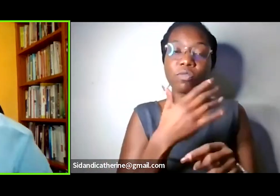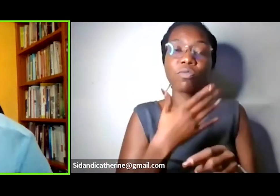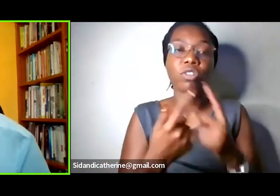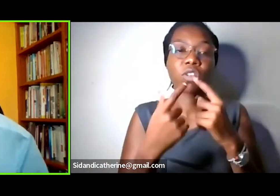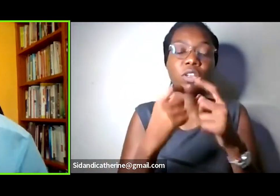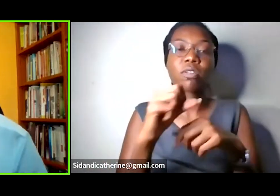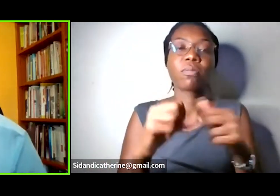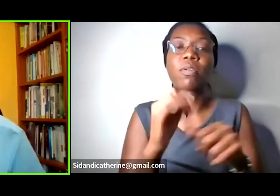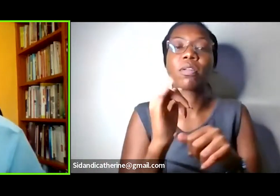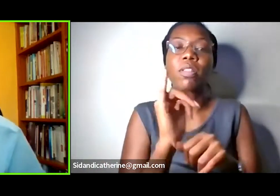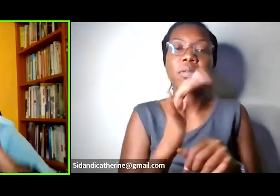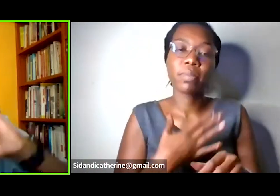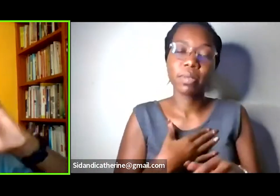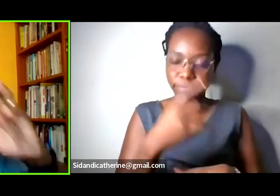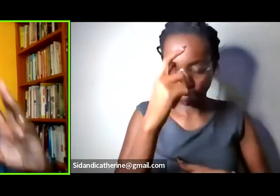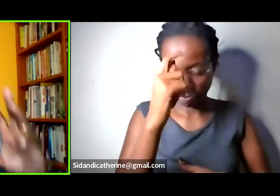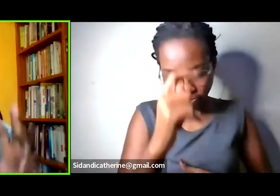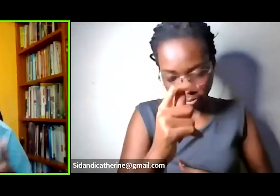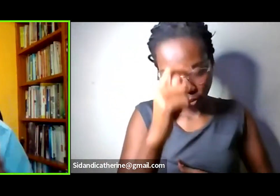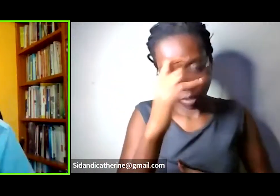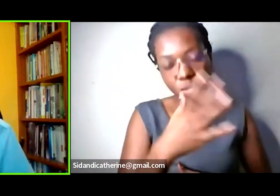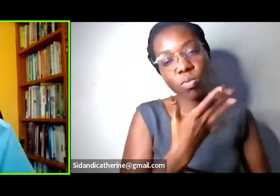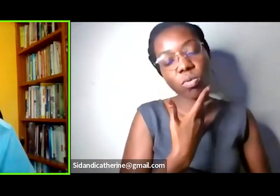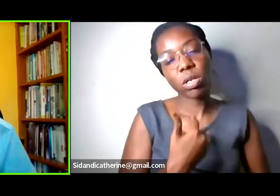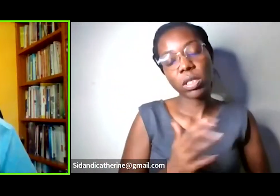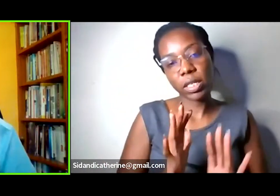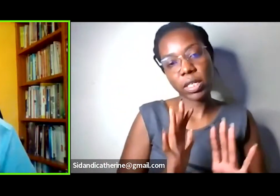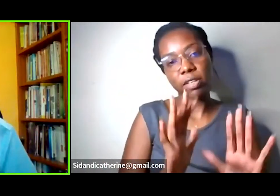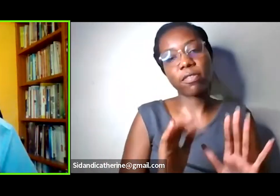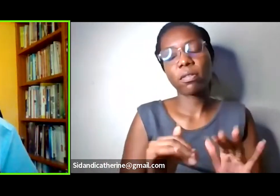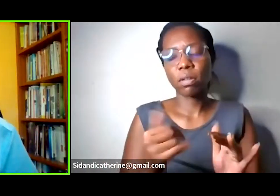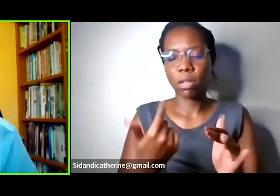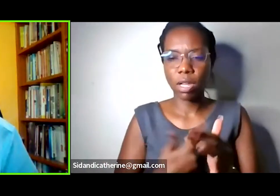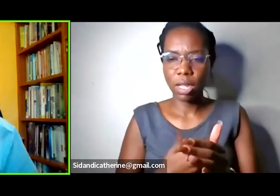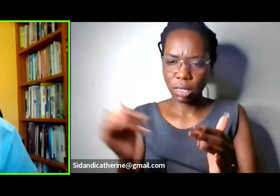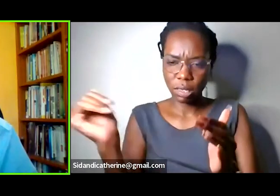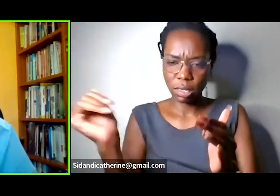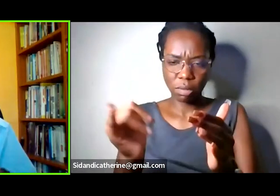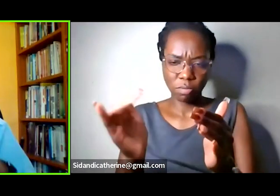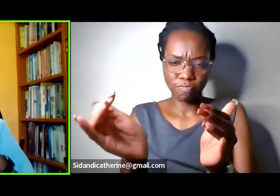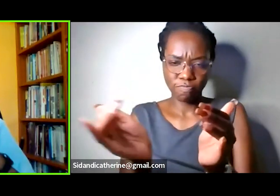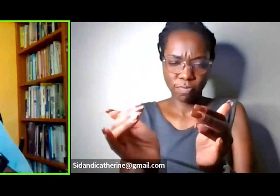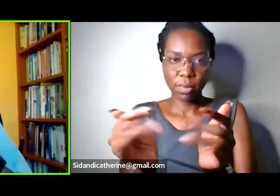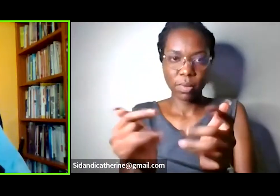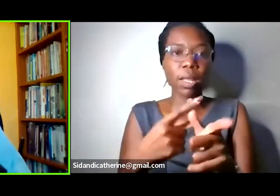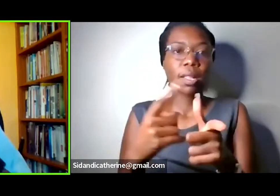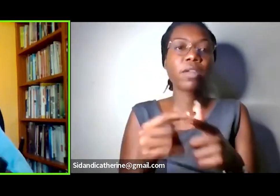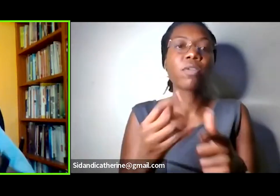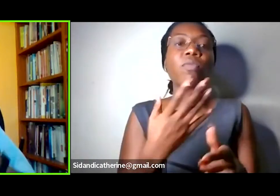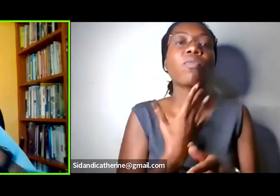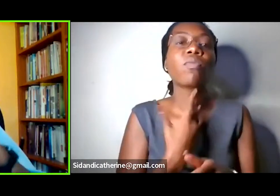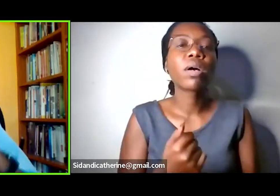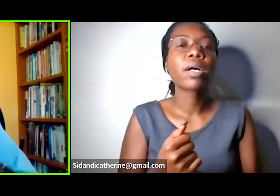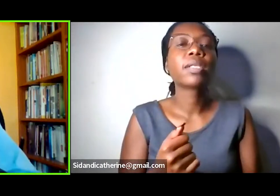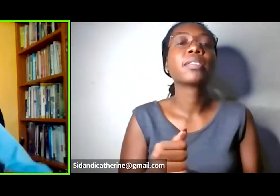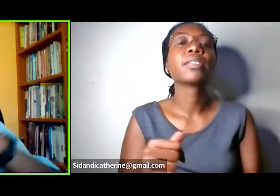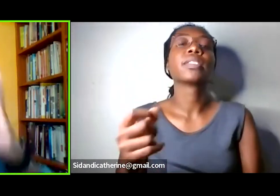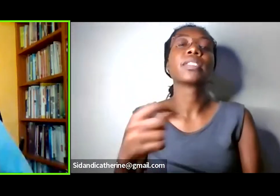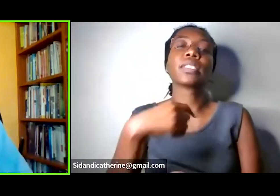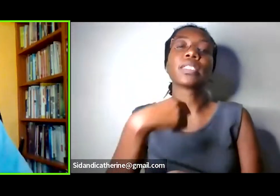traction, maybe what I never said was that if you're not getting traction, people are not buying, that's clear feedback. So feedback is always going to be